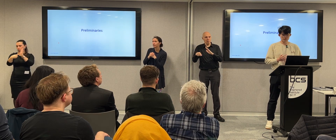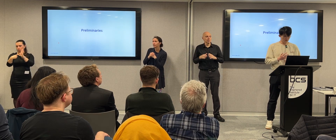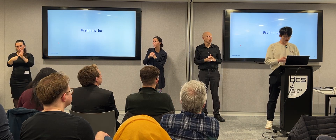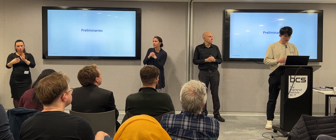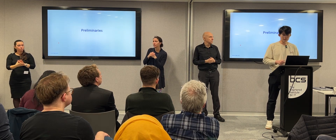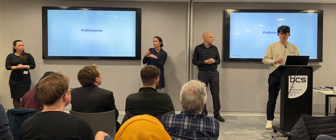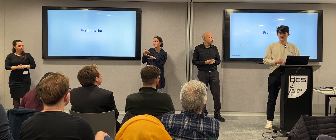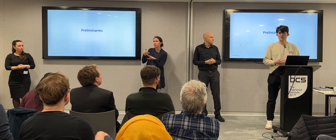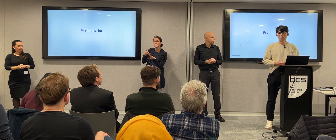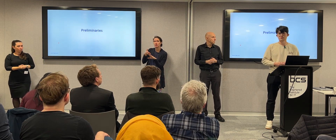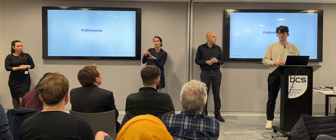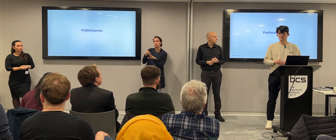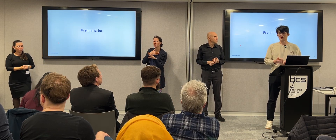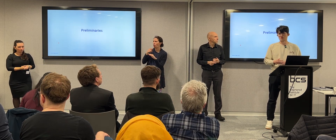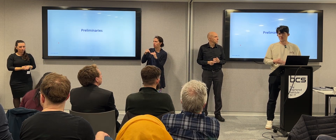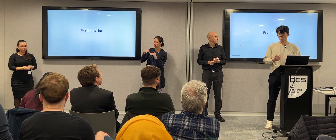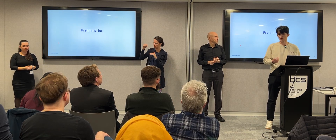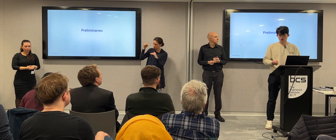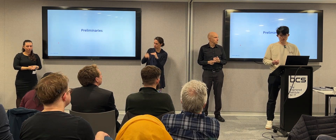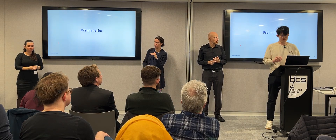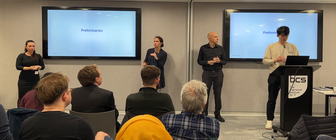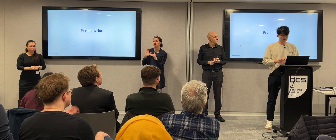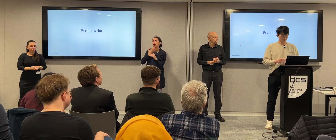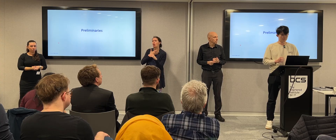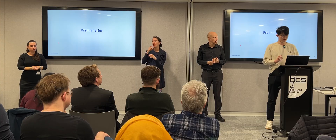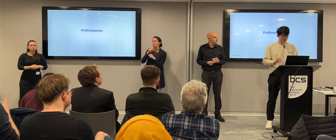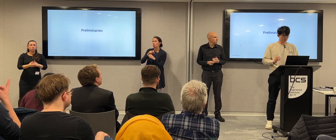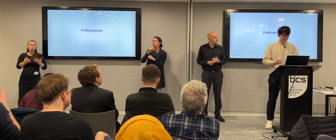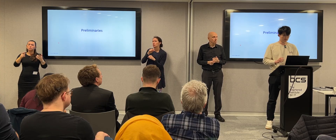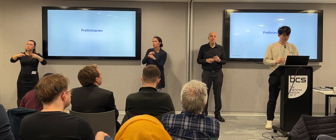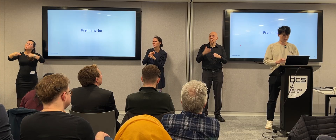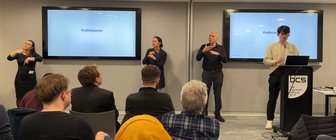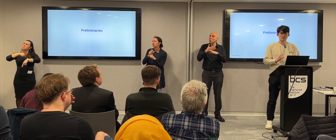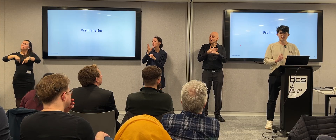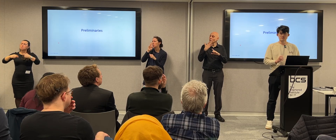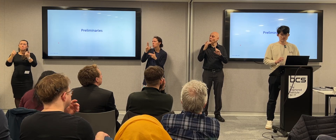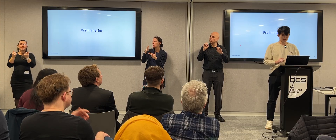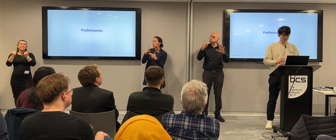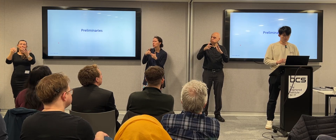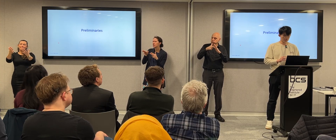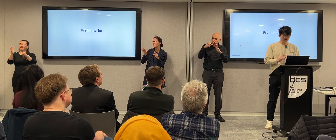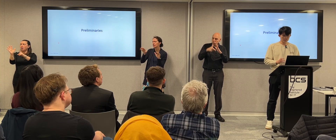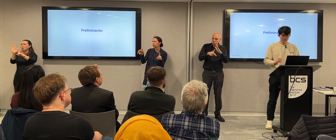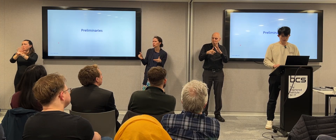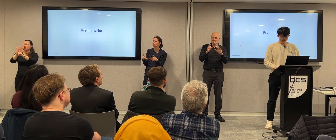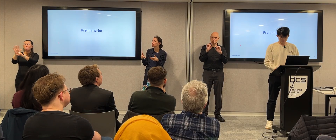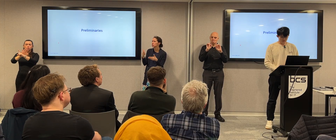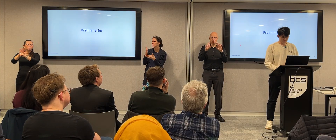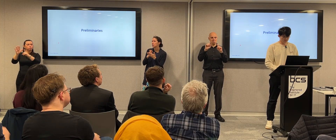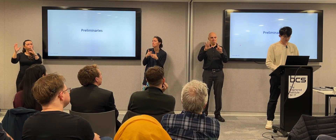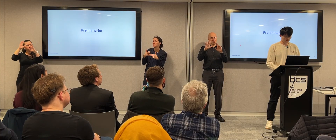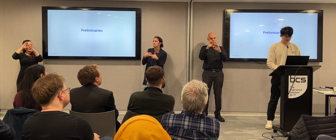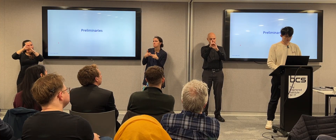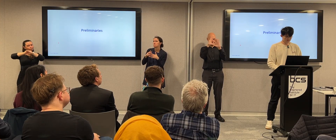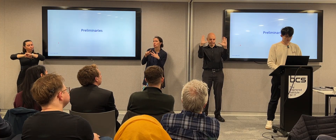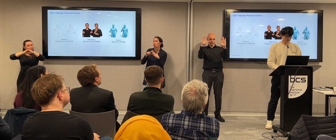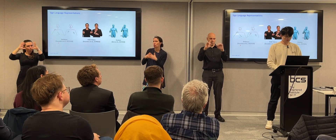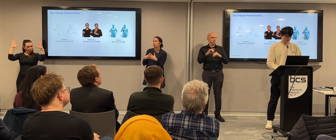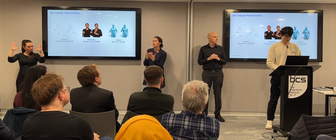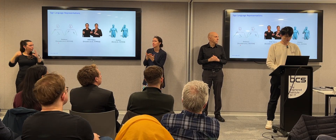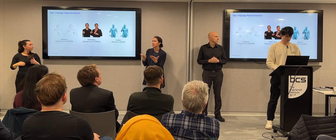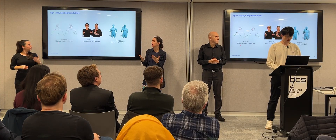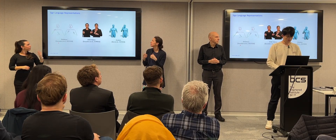So before diving deep into our works, let me first briefly introduce some preliminaries.